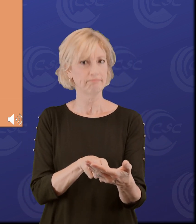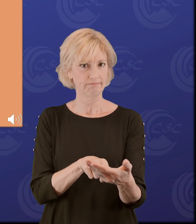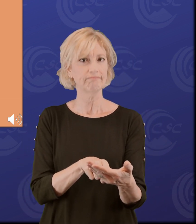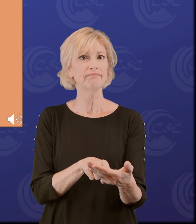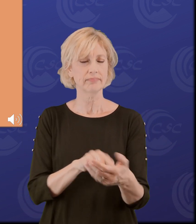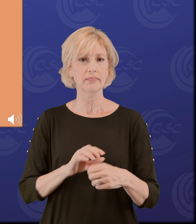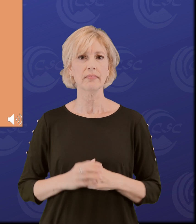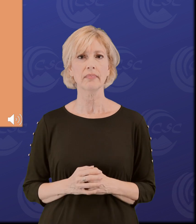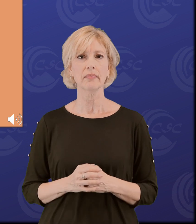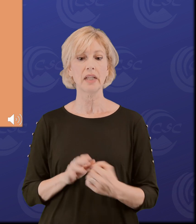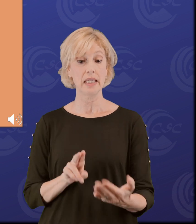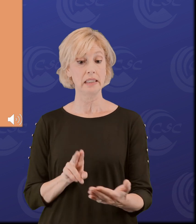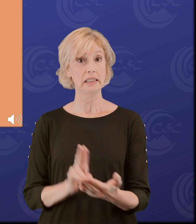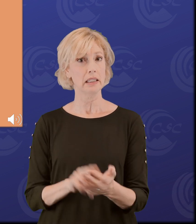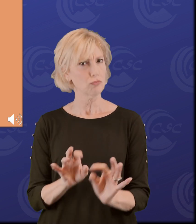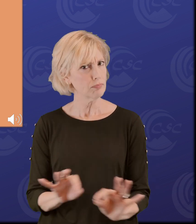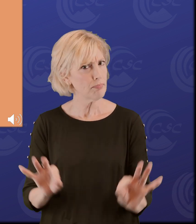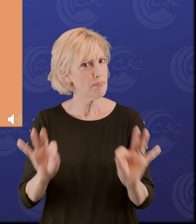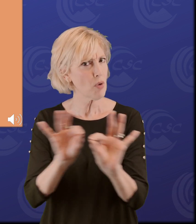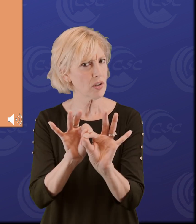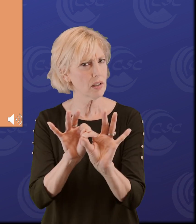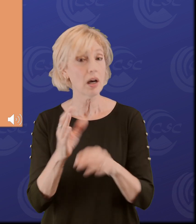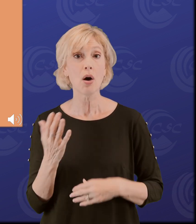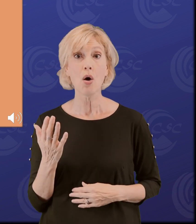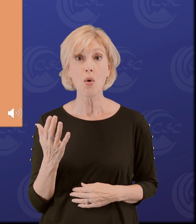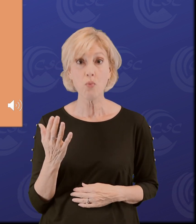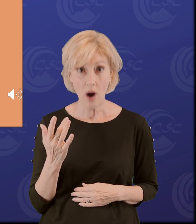not sign, your vote will not be counted.